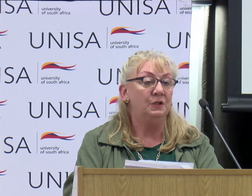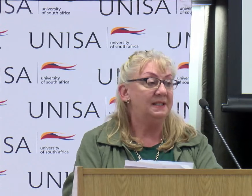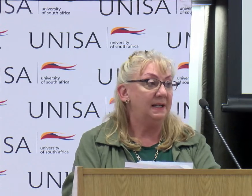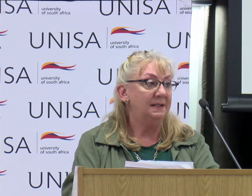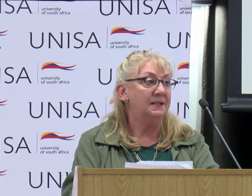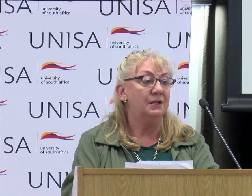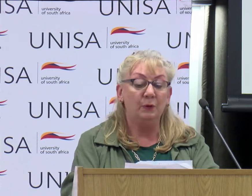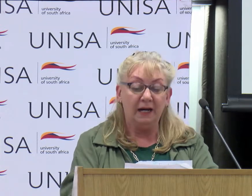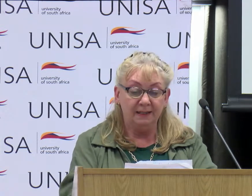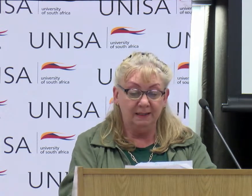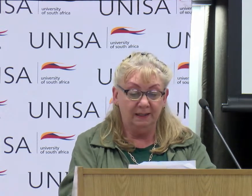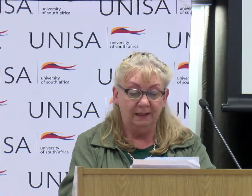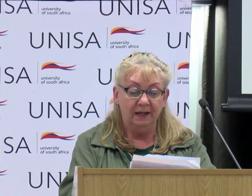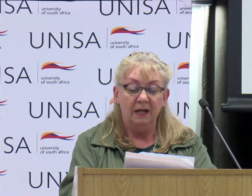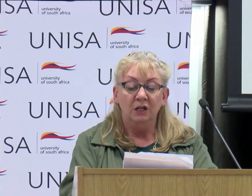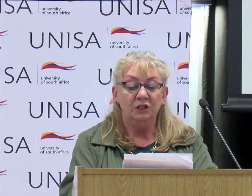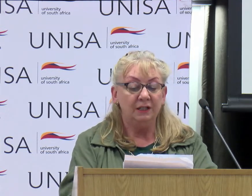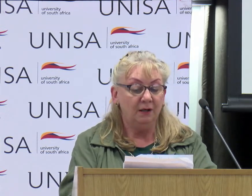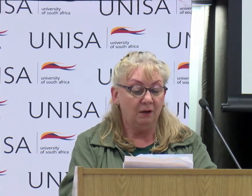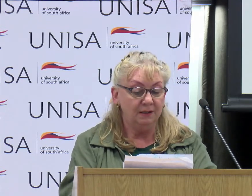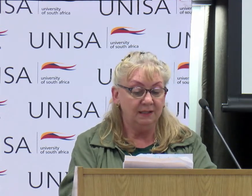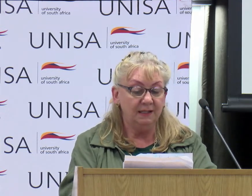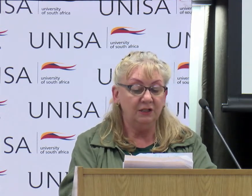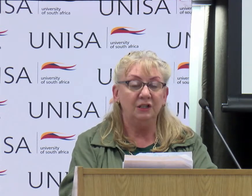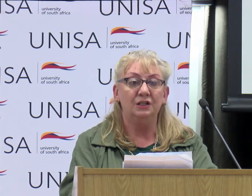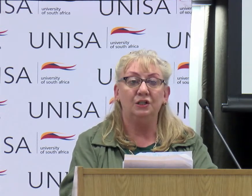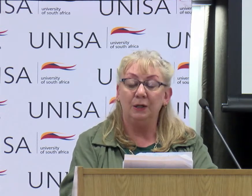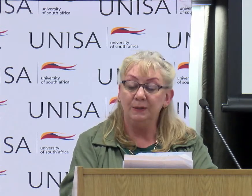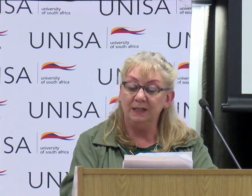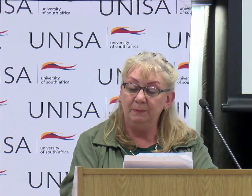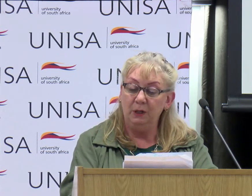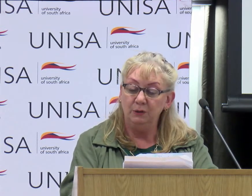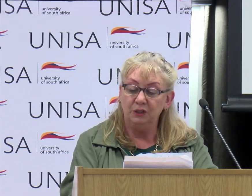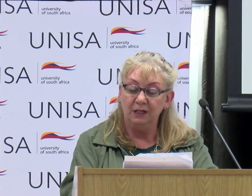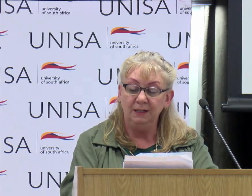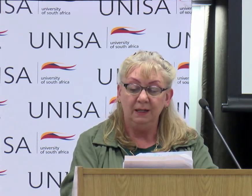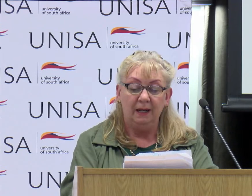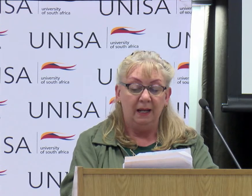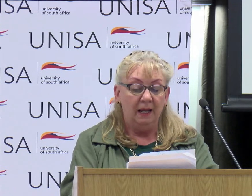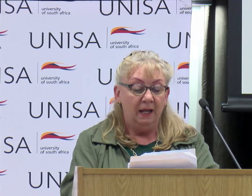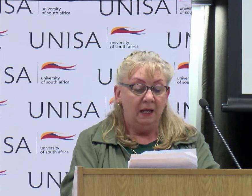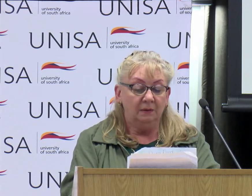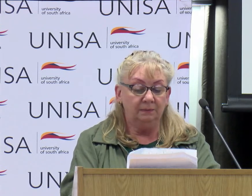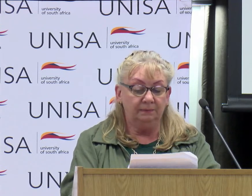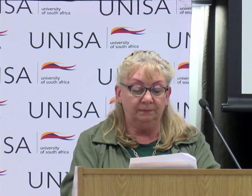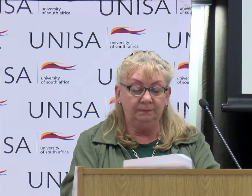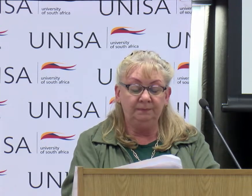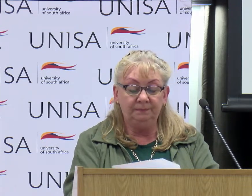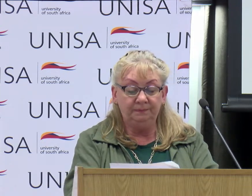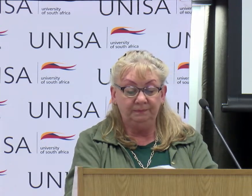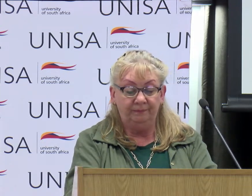sister represents the rain. She dances, she shows emotion,